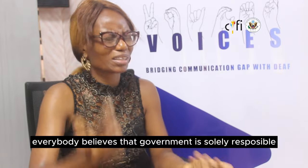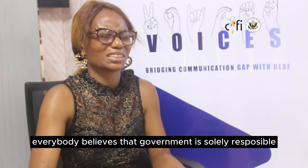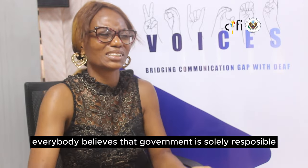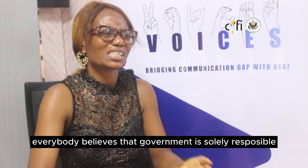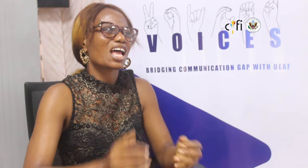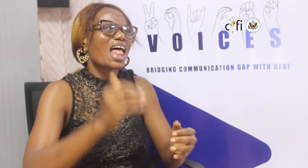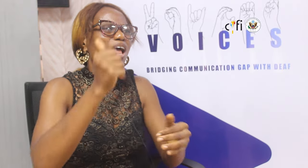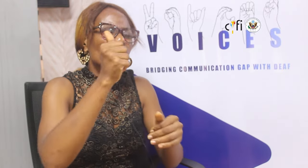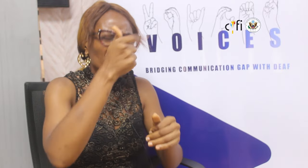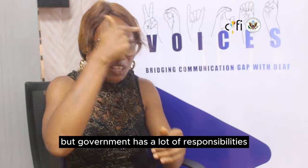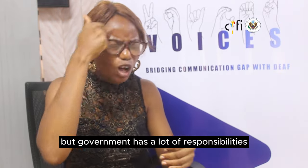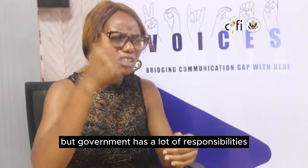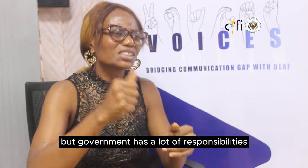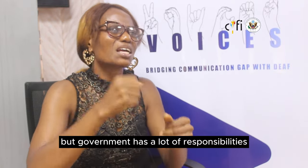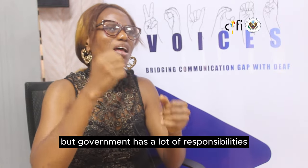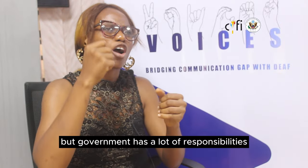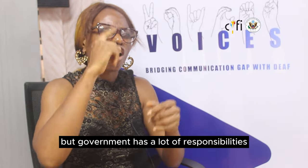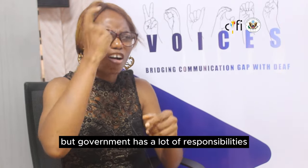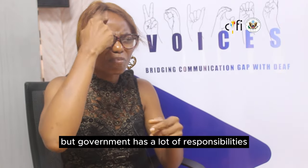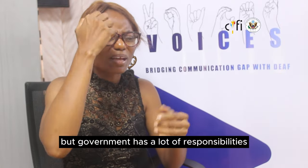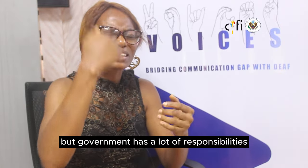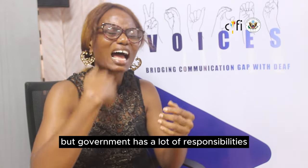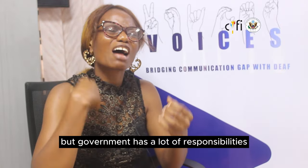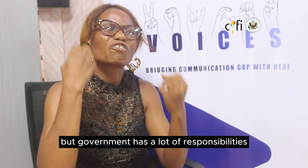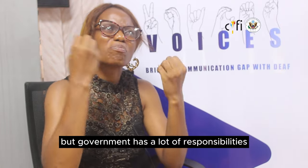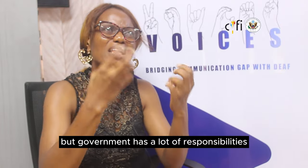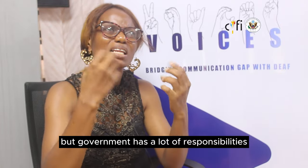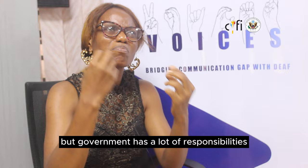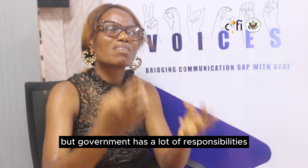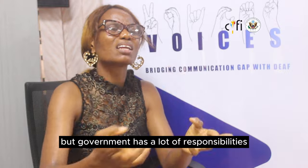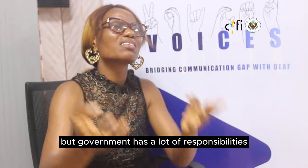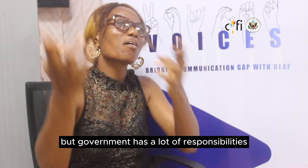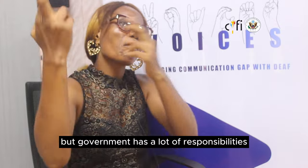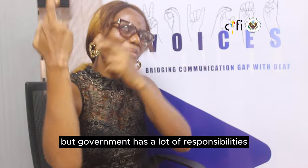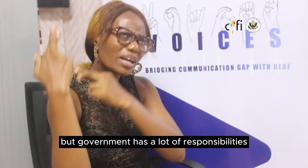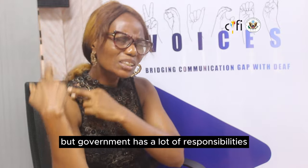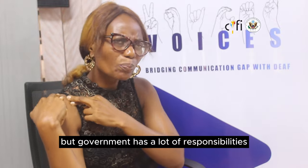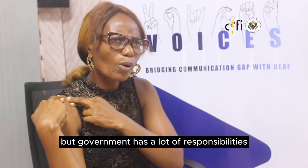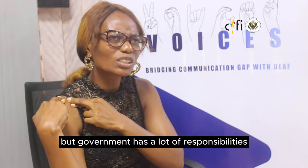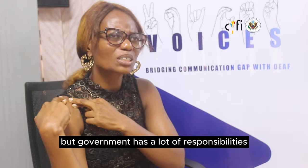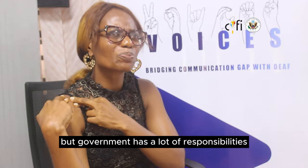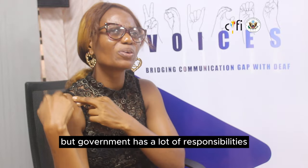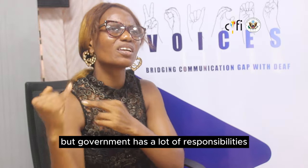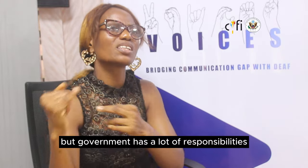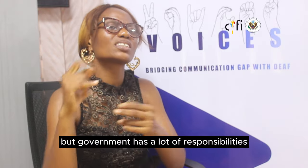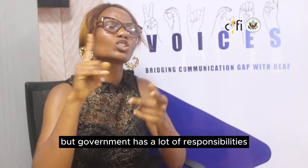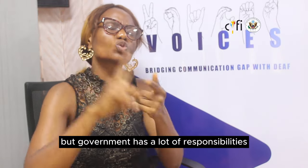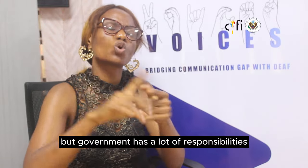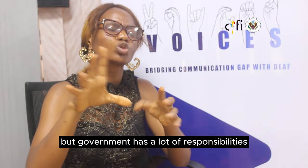cosmetic. The body cosmetic have many great possibility to